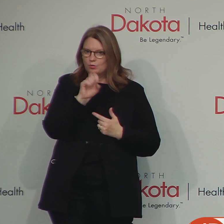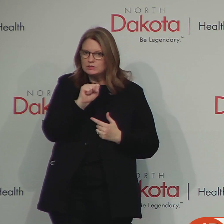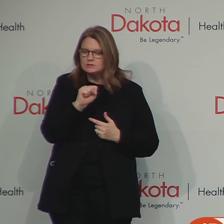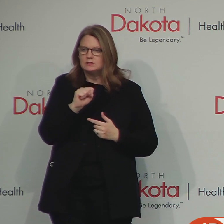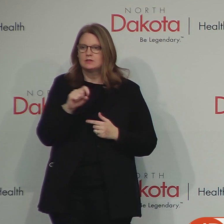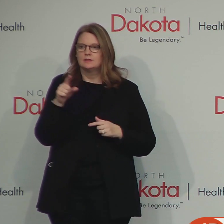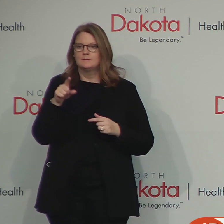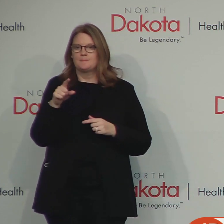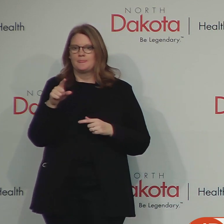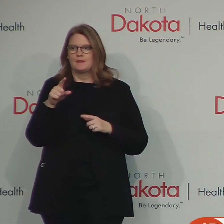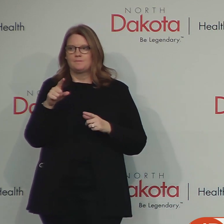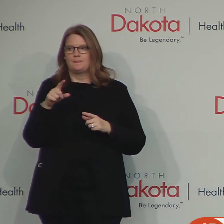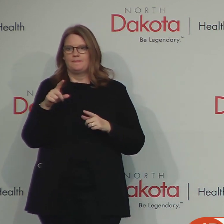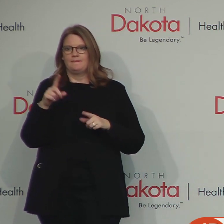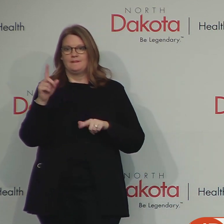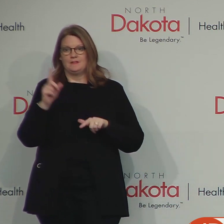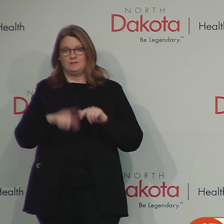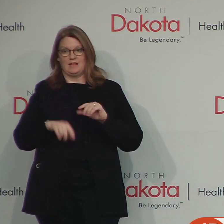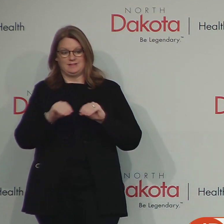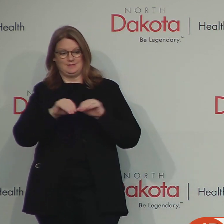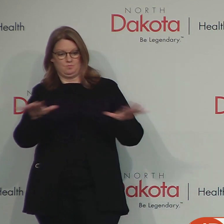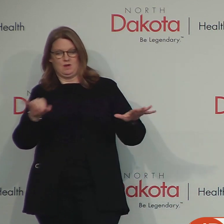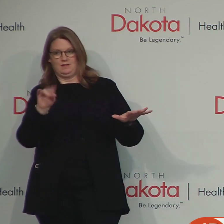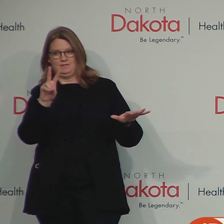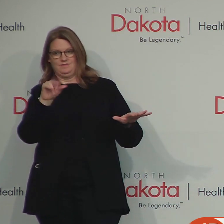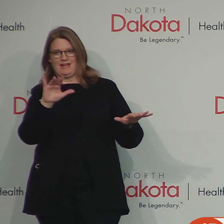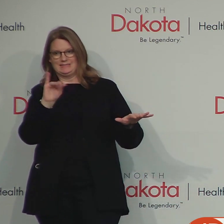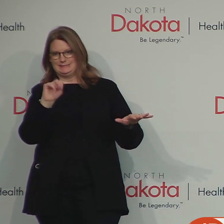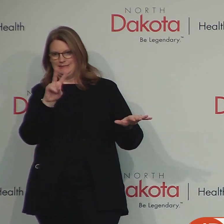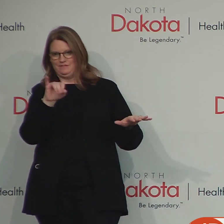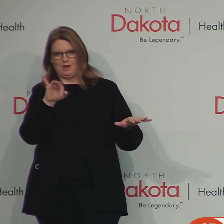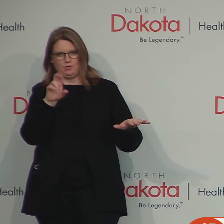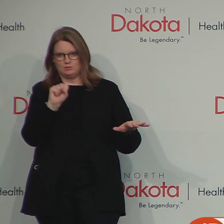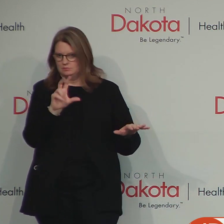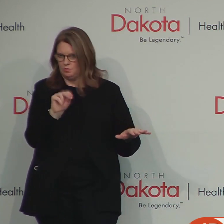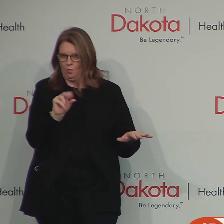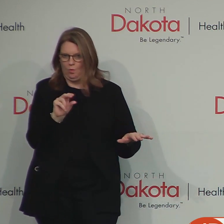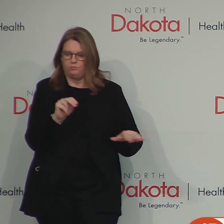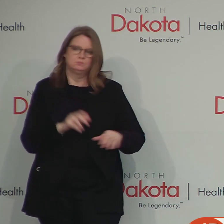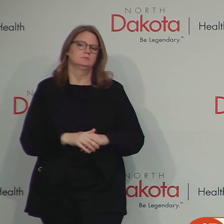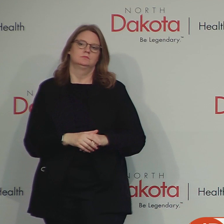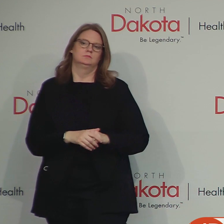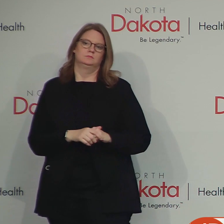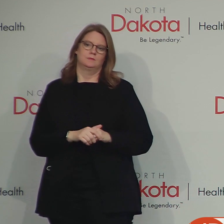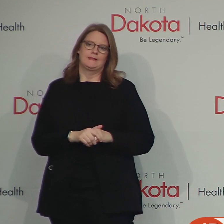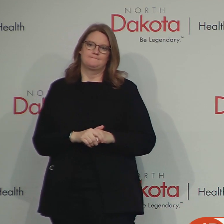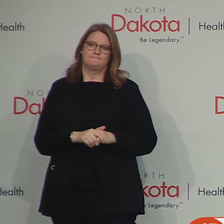able to spread, vaccine virus or anything like that from the COVID-19 vaccine.